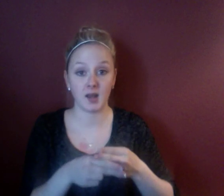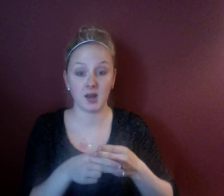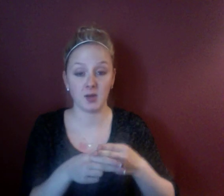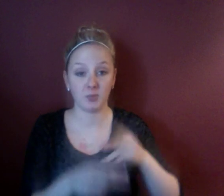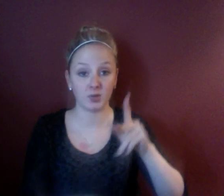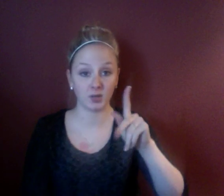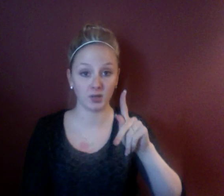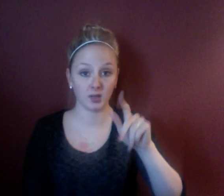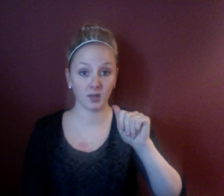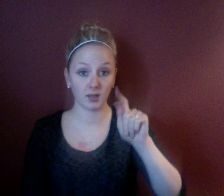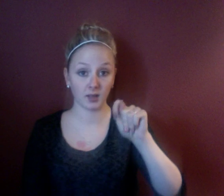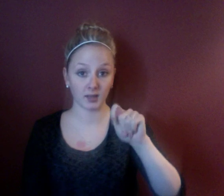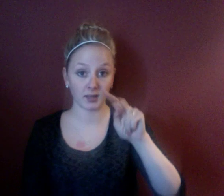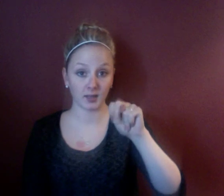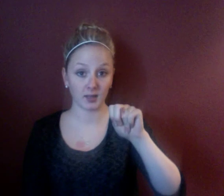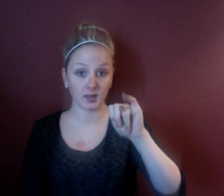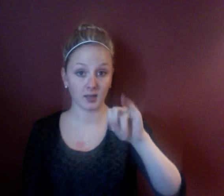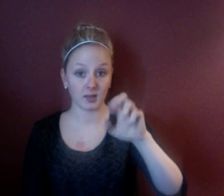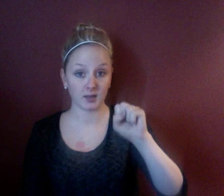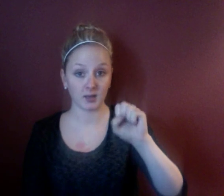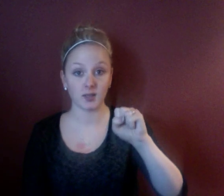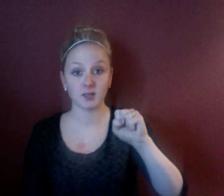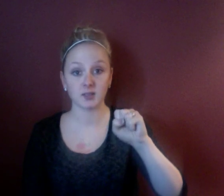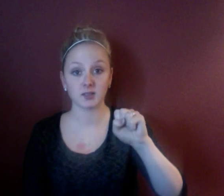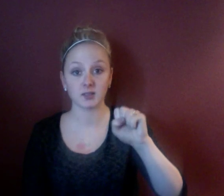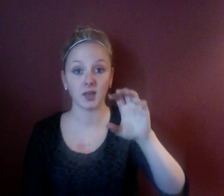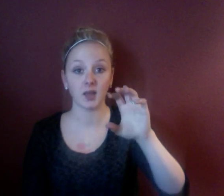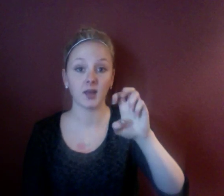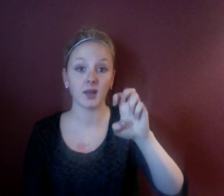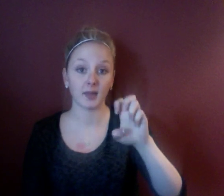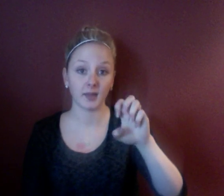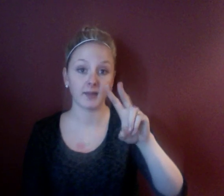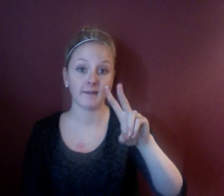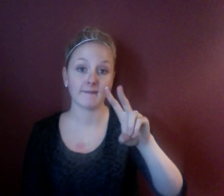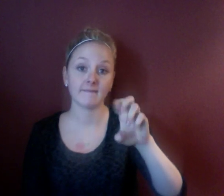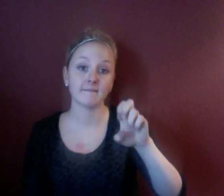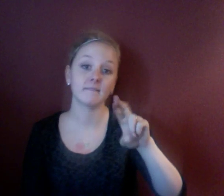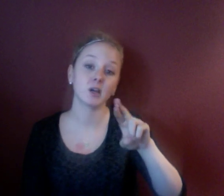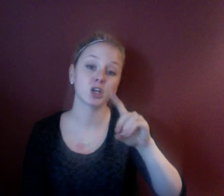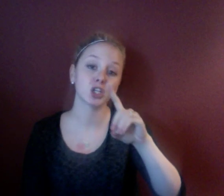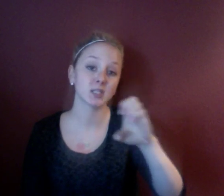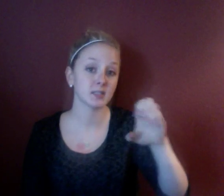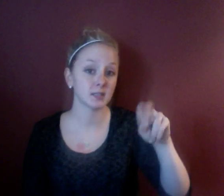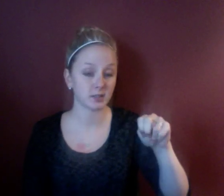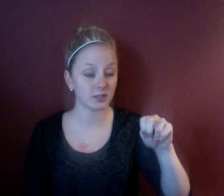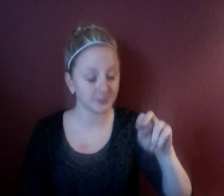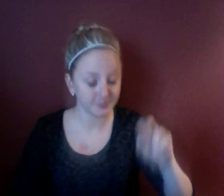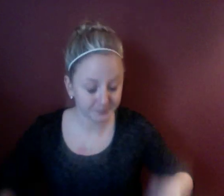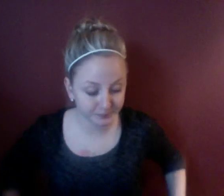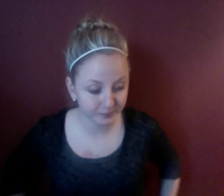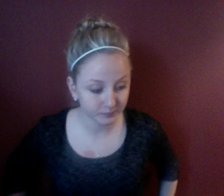belt, and then they look at the big bracelet, then they look at the bag, then the funky shoe. Where's me? Where is you? And the eye goes everywhere except to